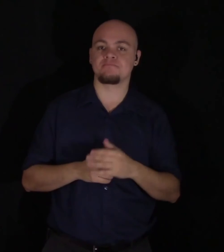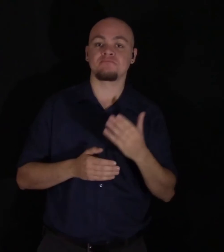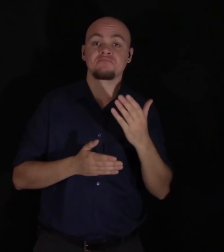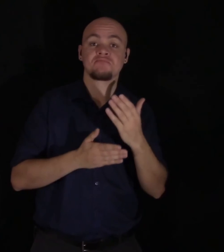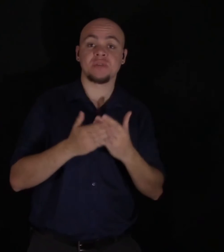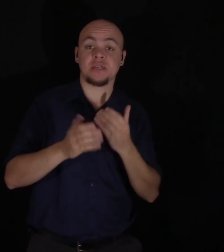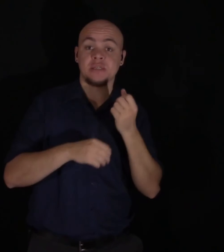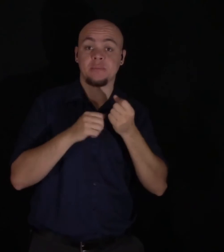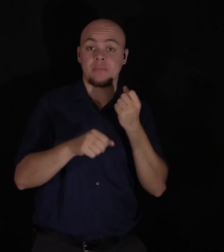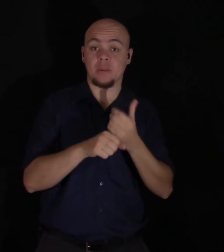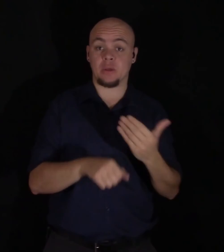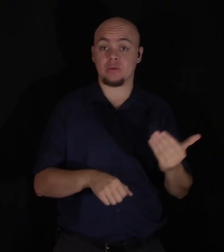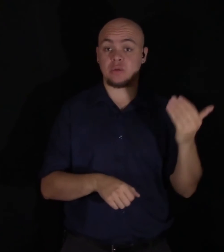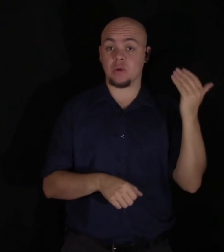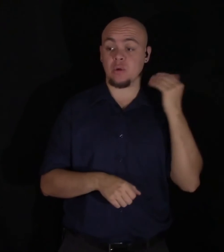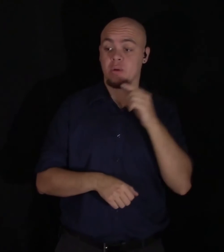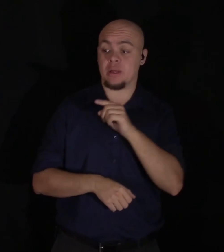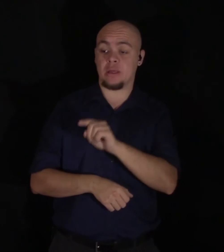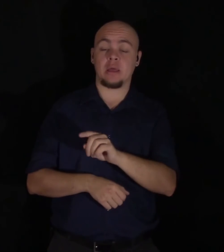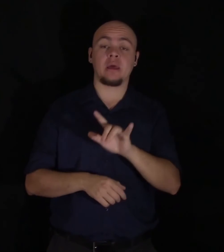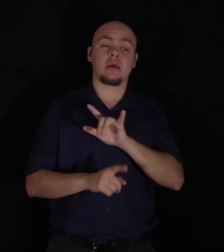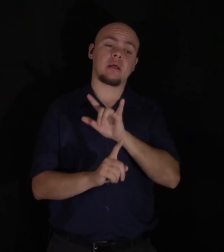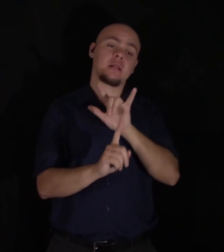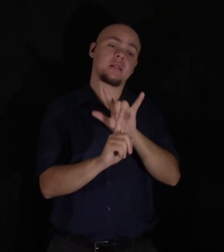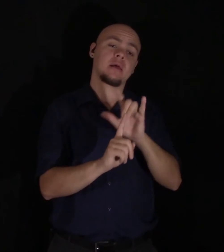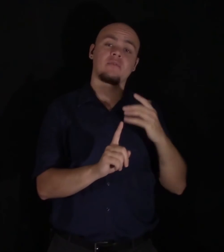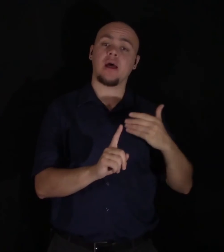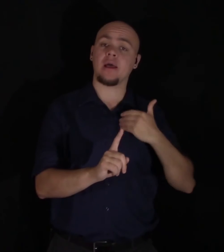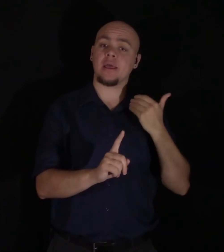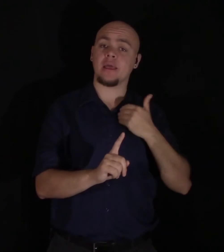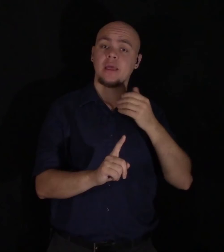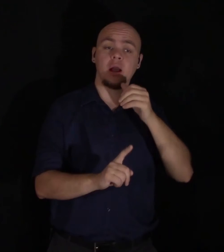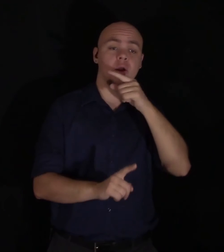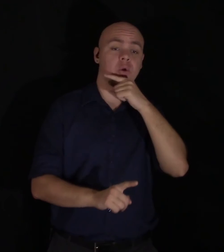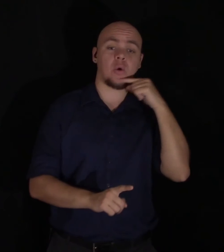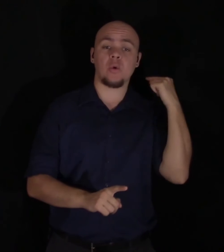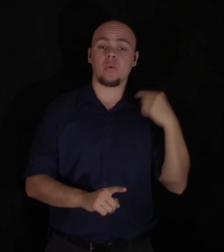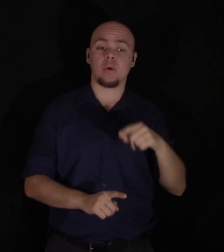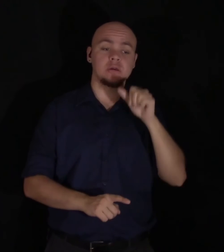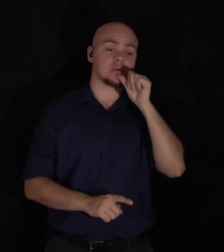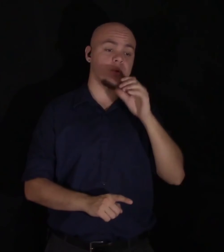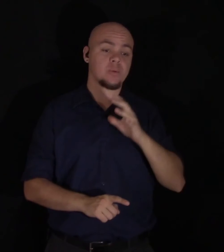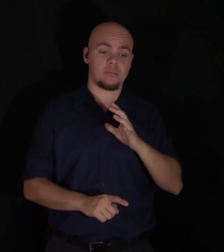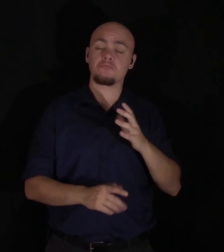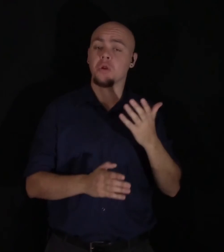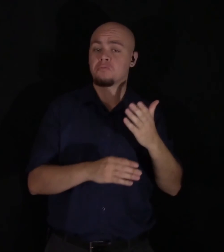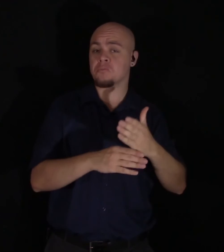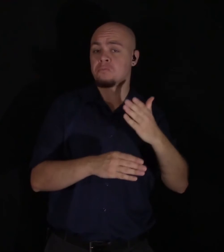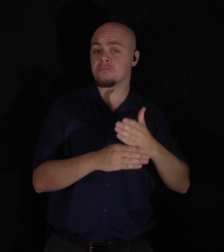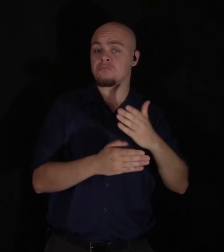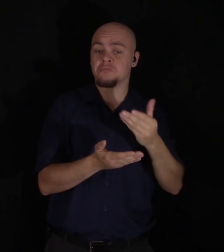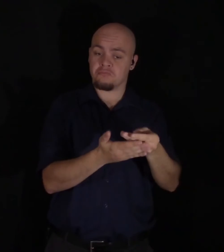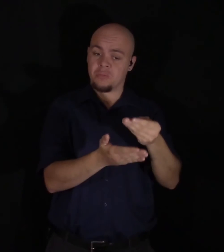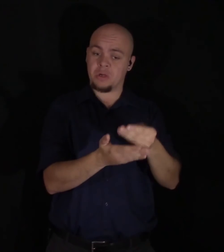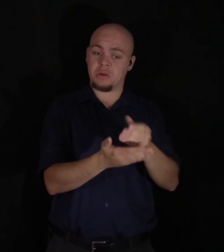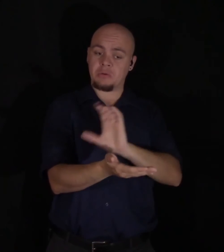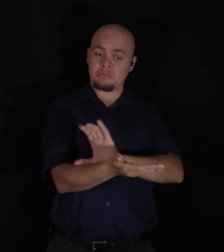ago he loved a young Russian lady of moderate fortune, and having amassed a considerable sum